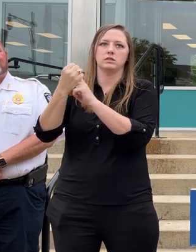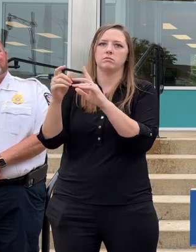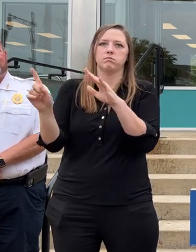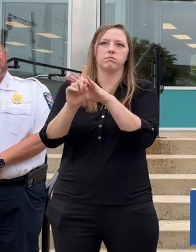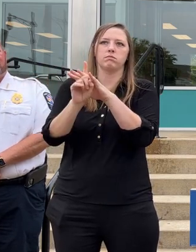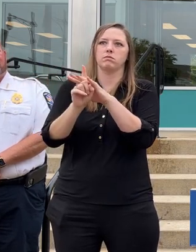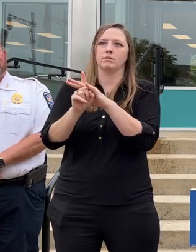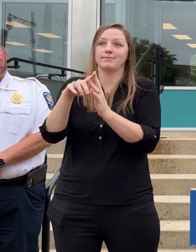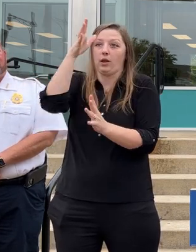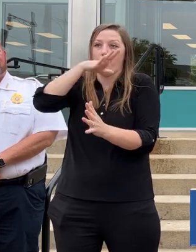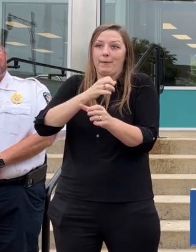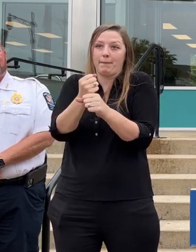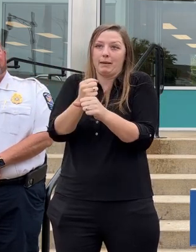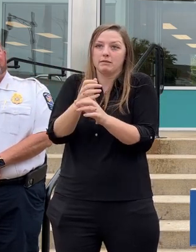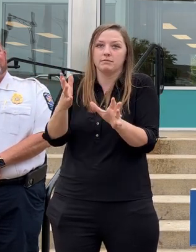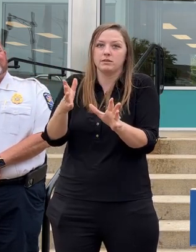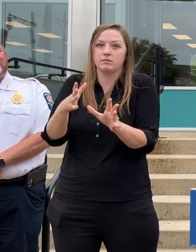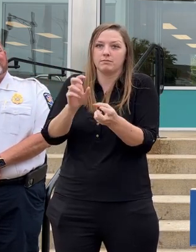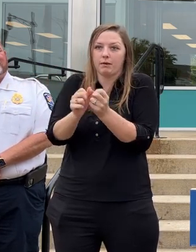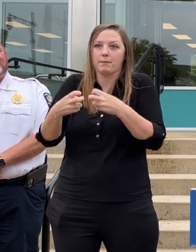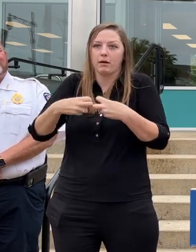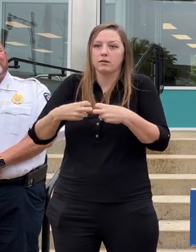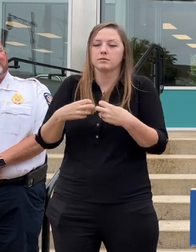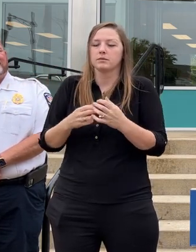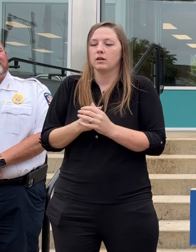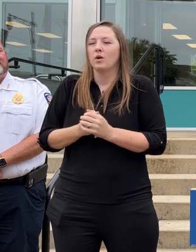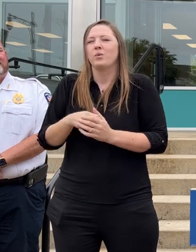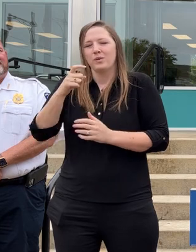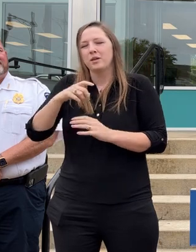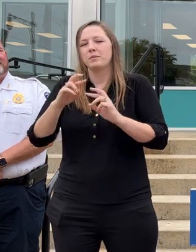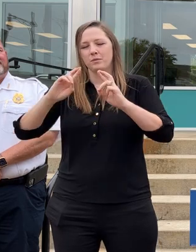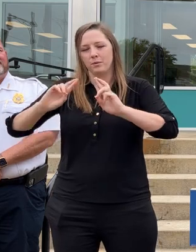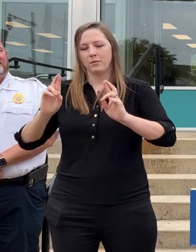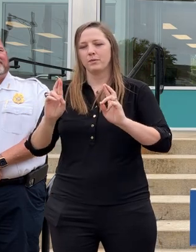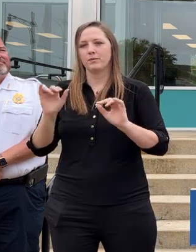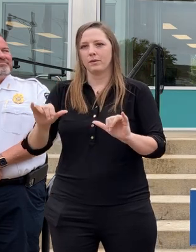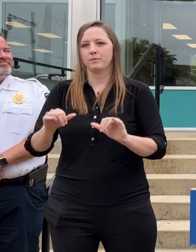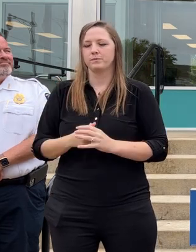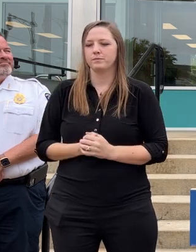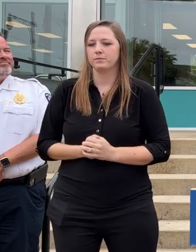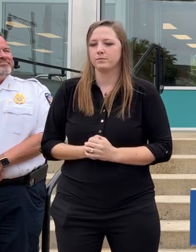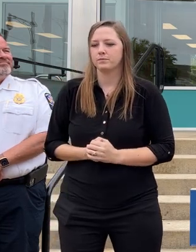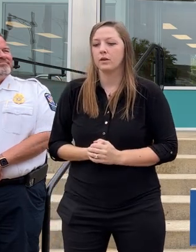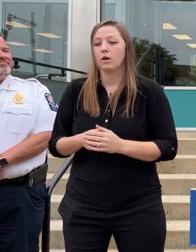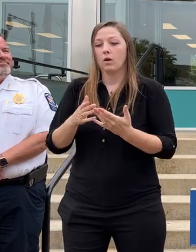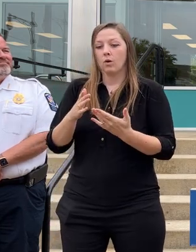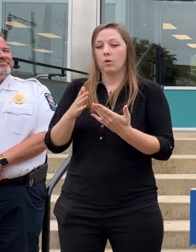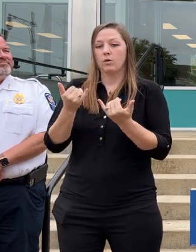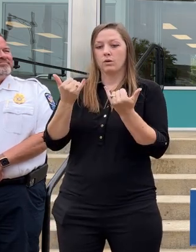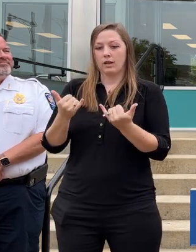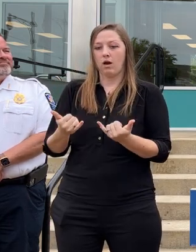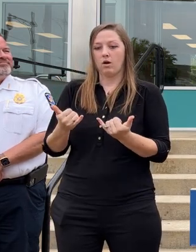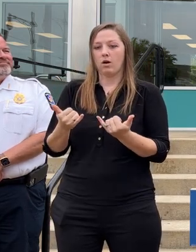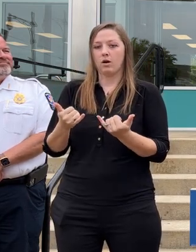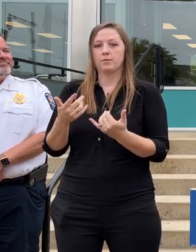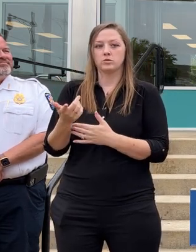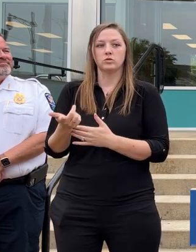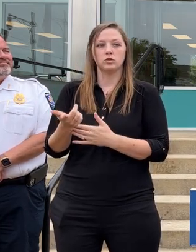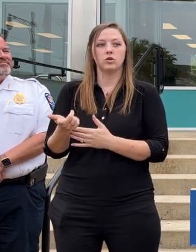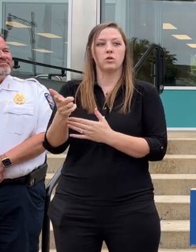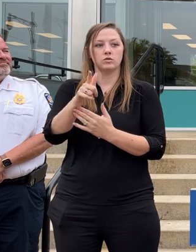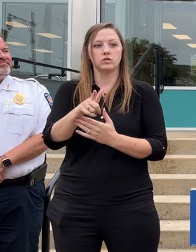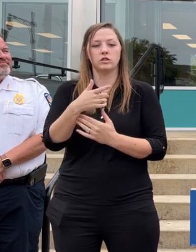an emergency in a disaster situation, and we need to be prepared for those as well. So with that, I'm going to turn it over to the director of the Buffalo and Erie County Public